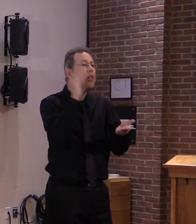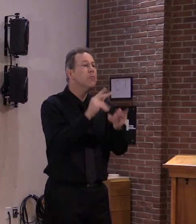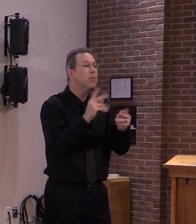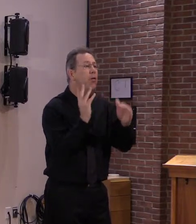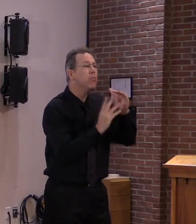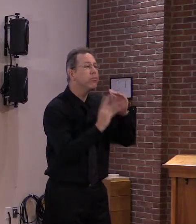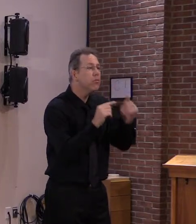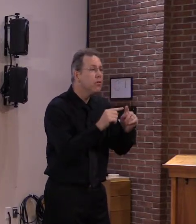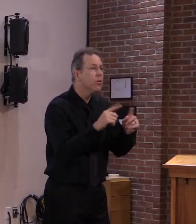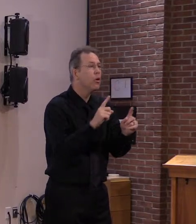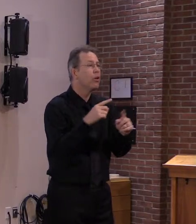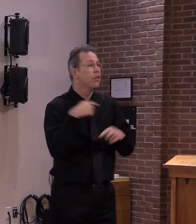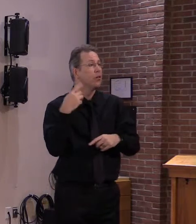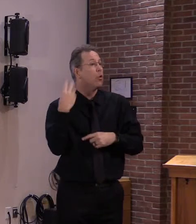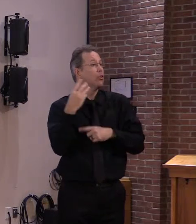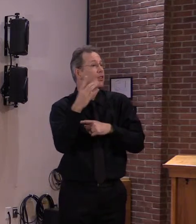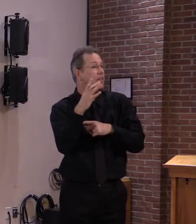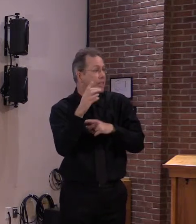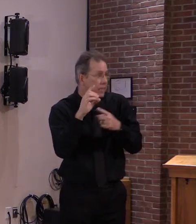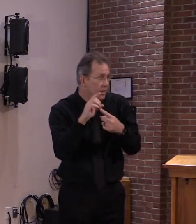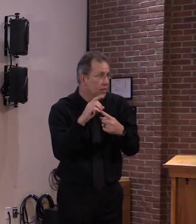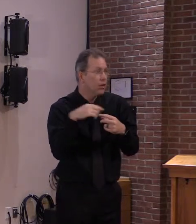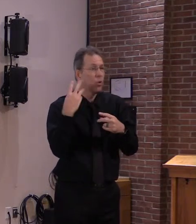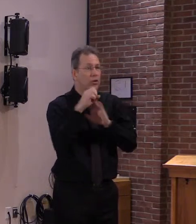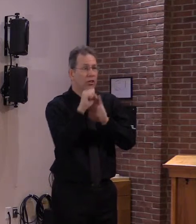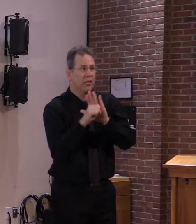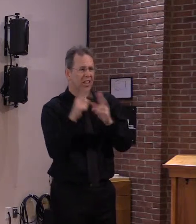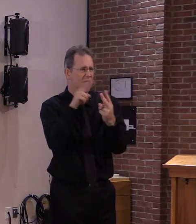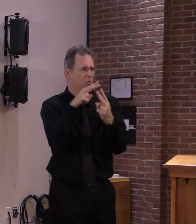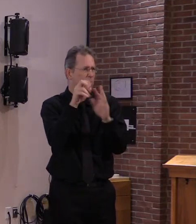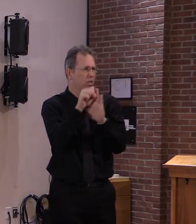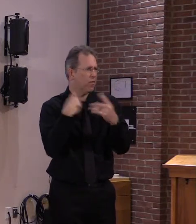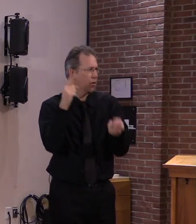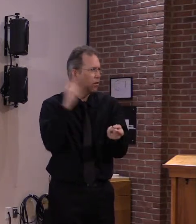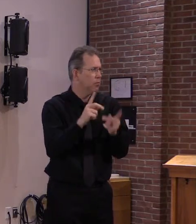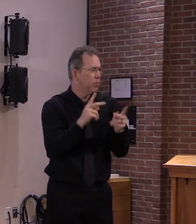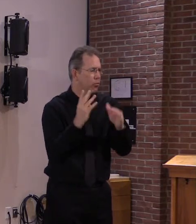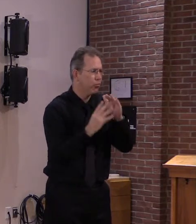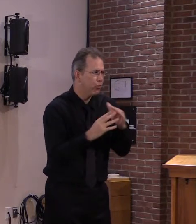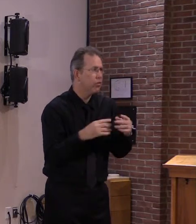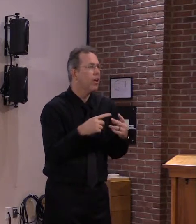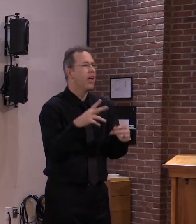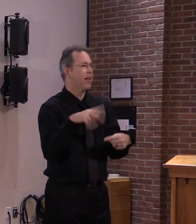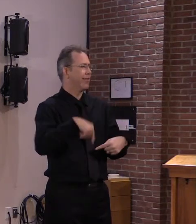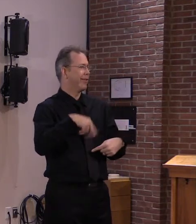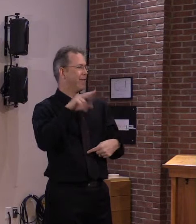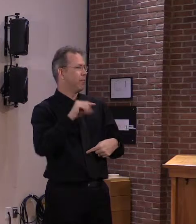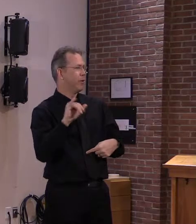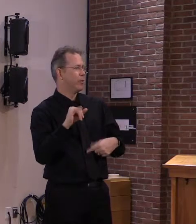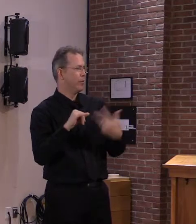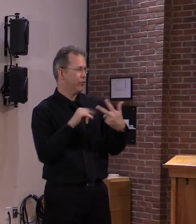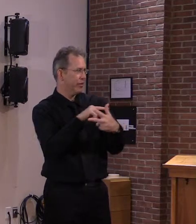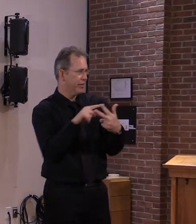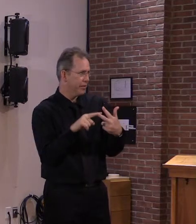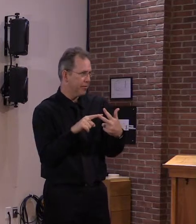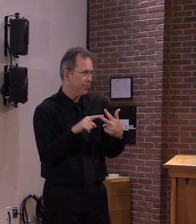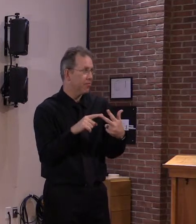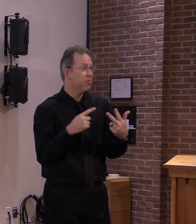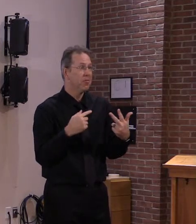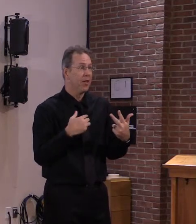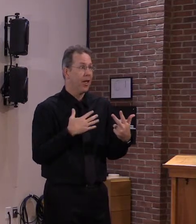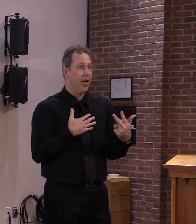logistics. AOT and National Guard also really came through. We tested 91 faculty and staff members, which is more than 50% of our